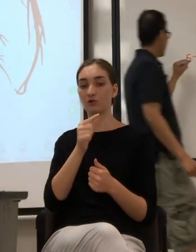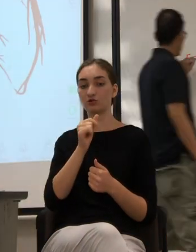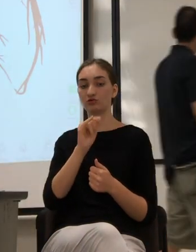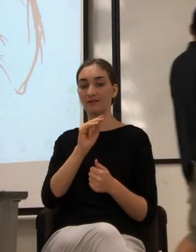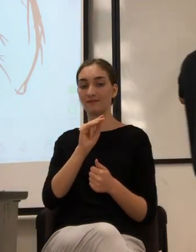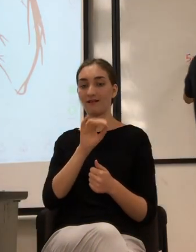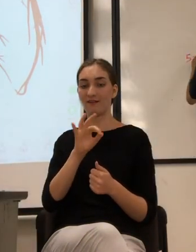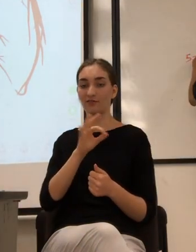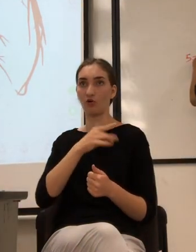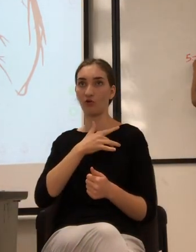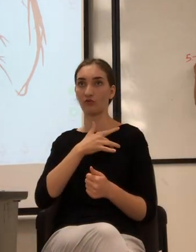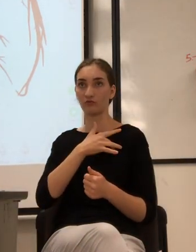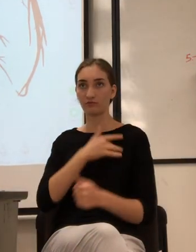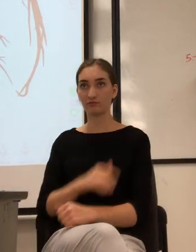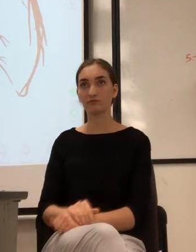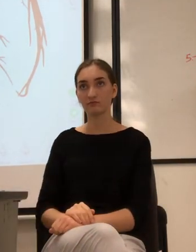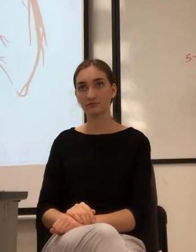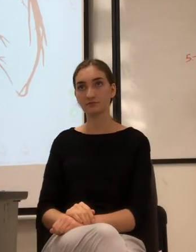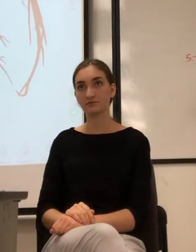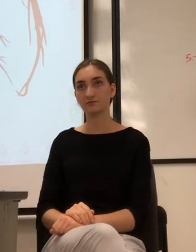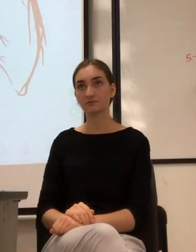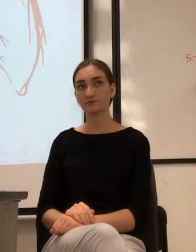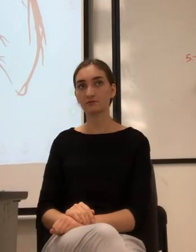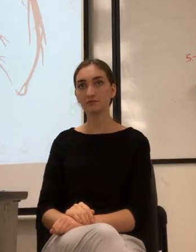kind of following the right margin of the heart there.